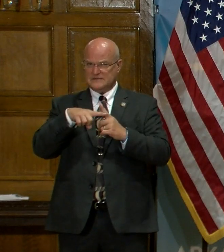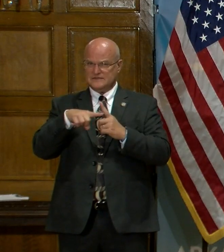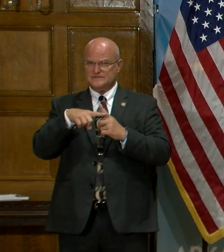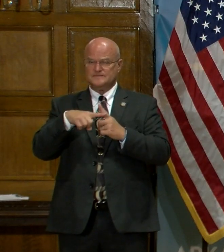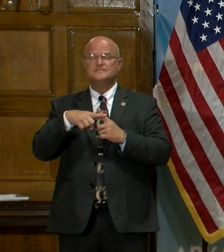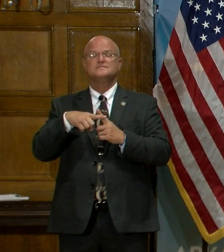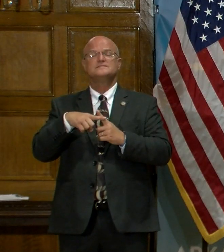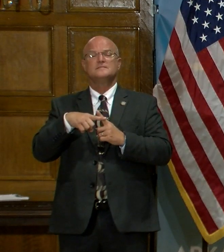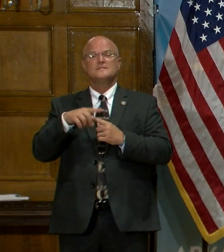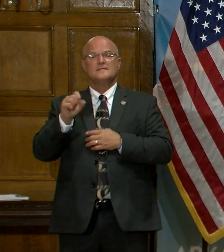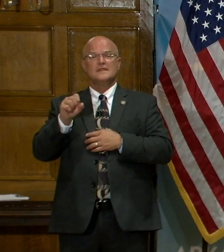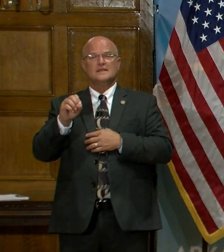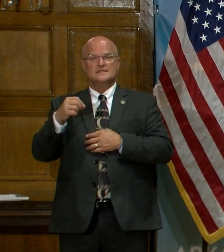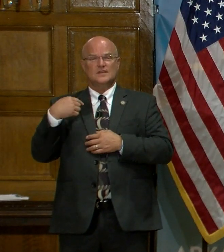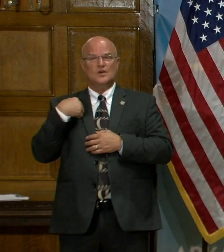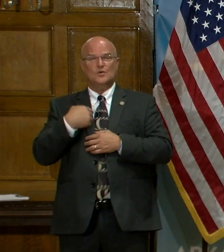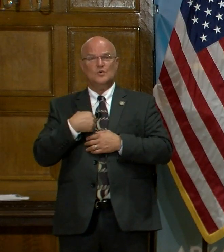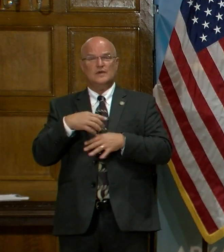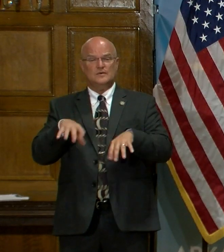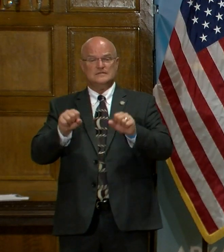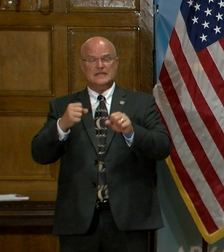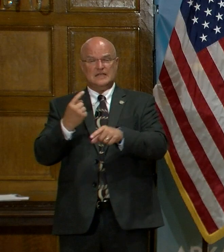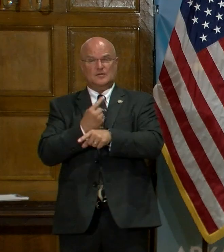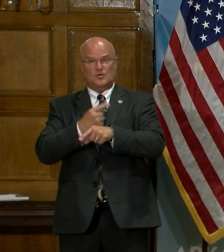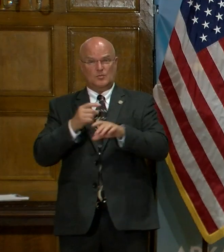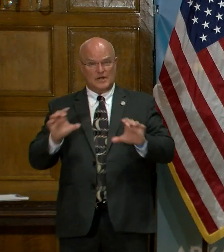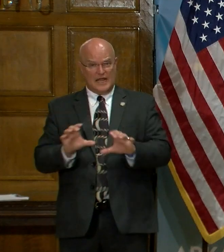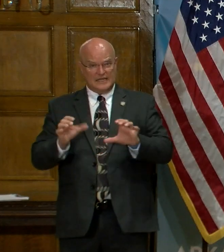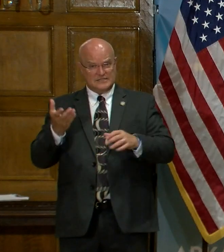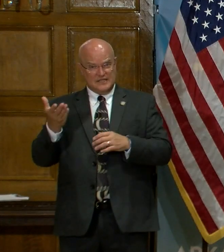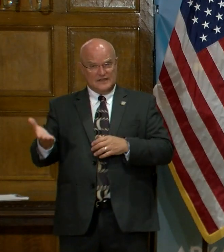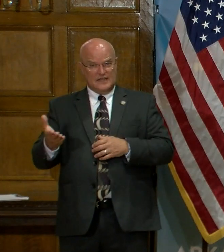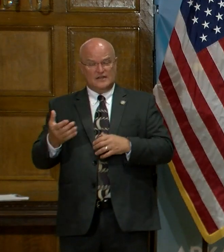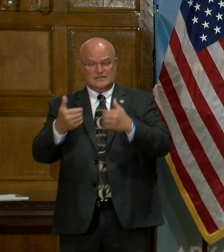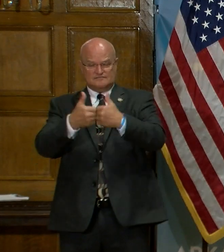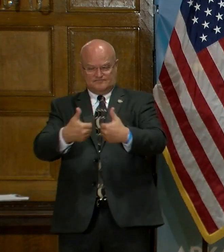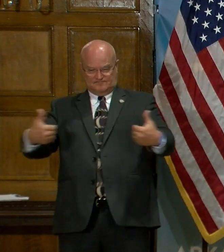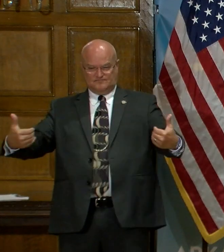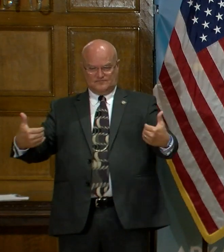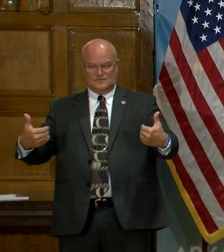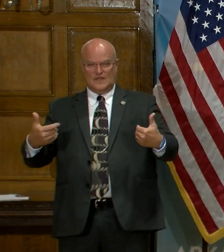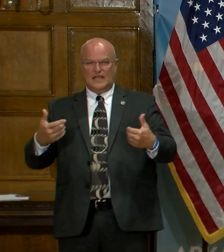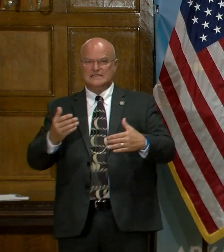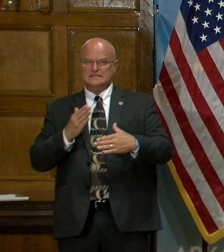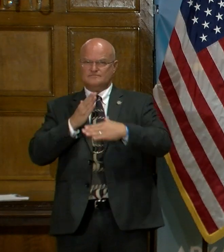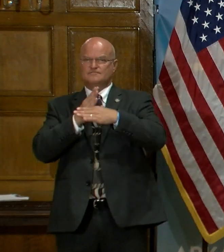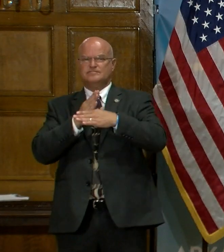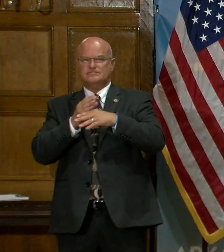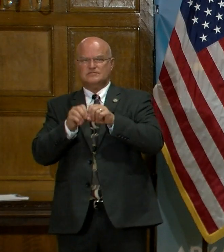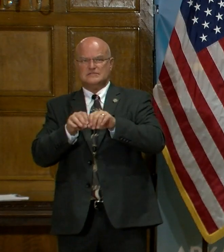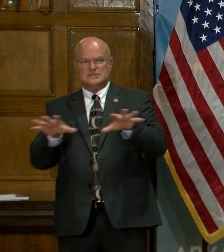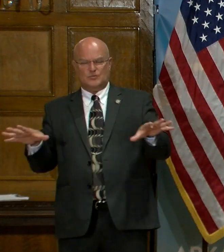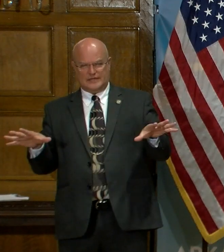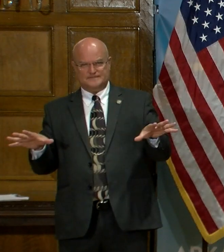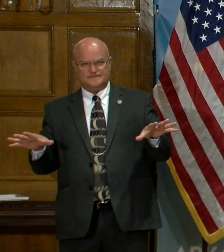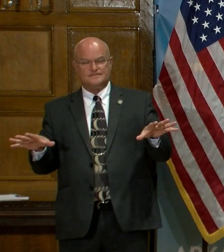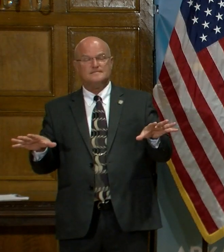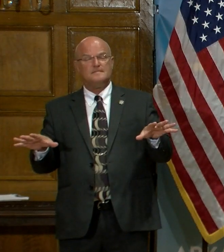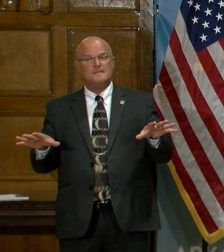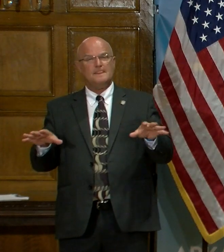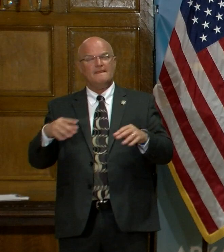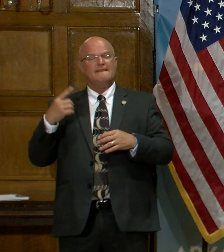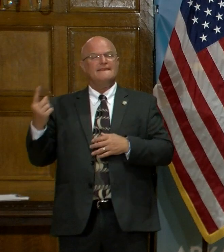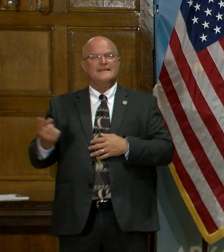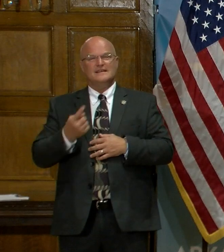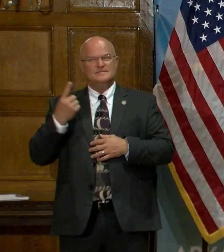positive. So we'll take appropriate action to segregate them, try and prevent the spread of COVID-19. You know,